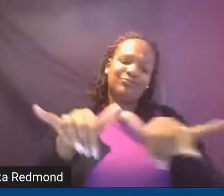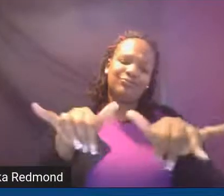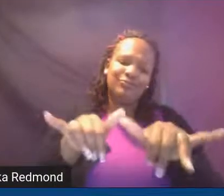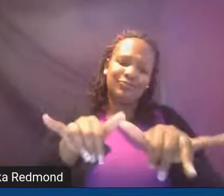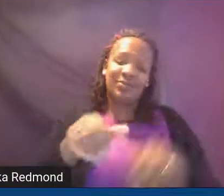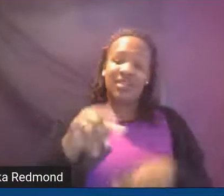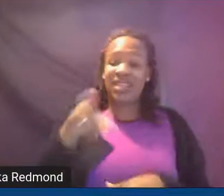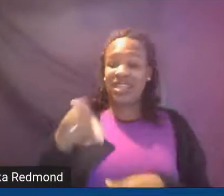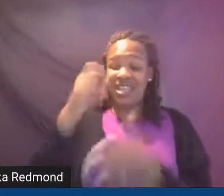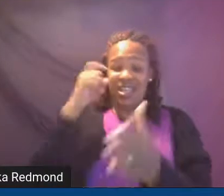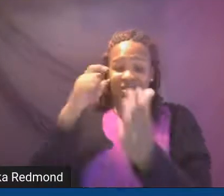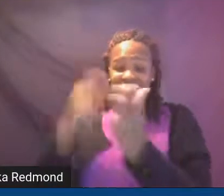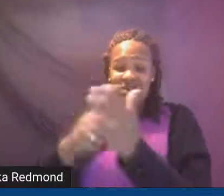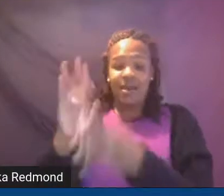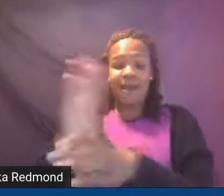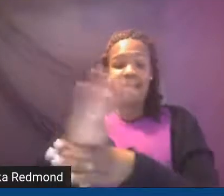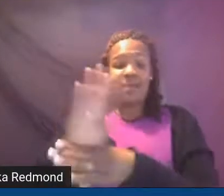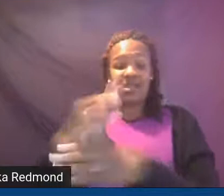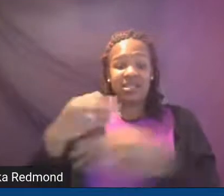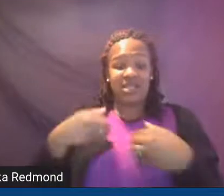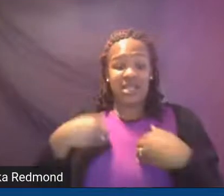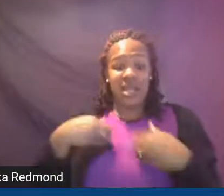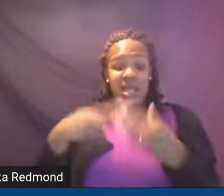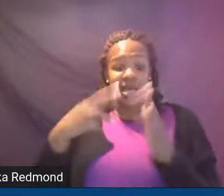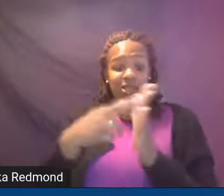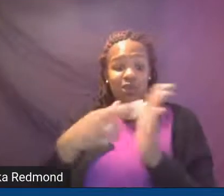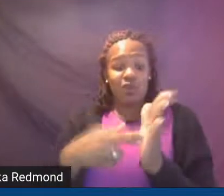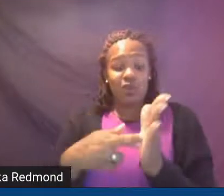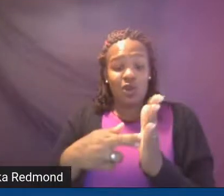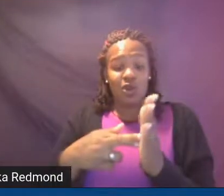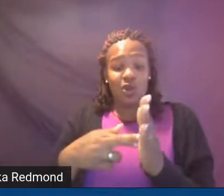that business has a role in advancing social causes,